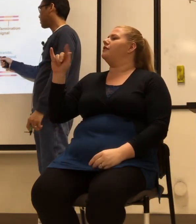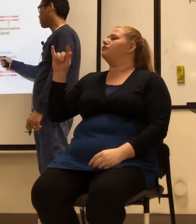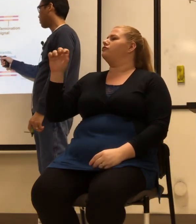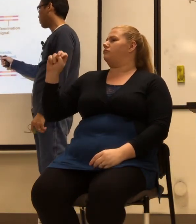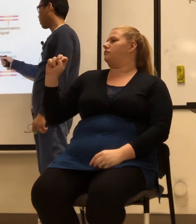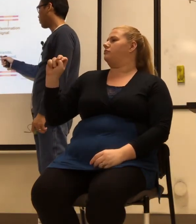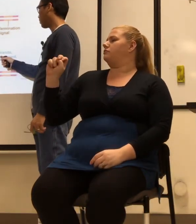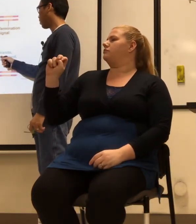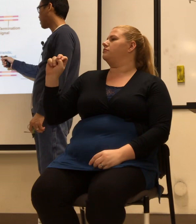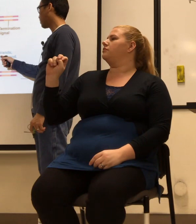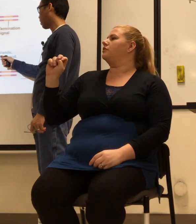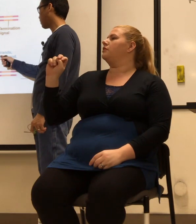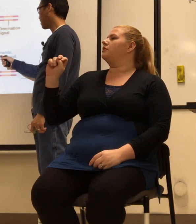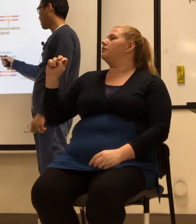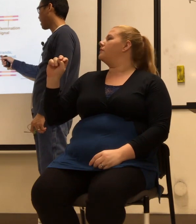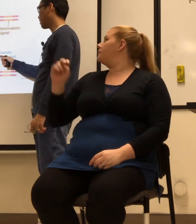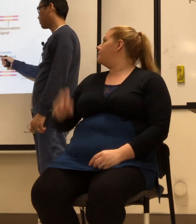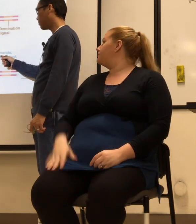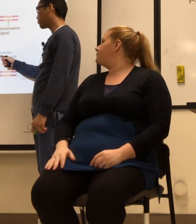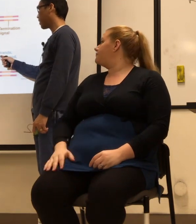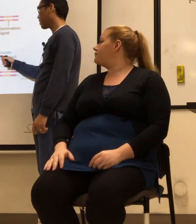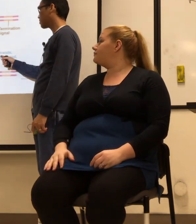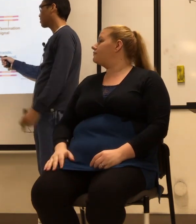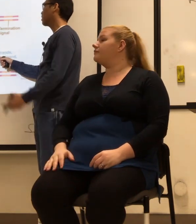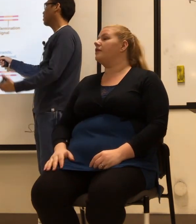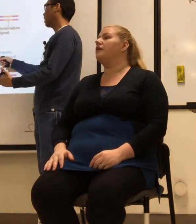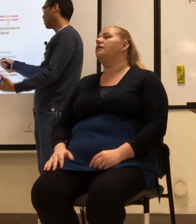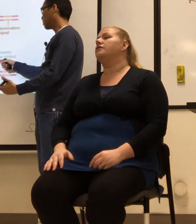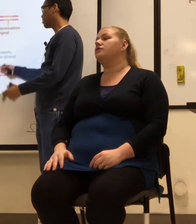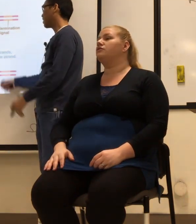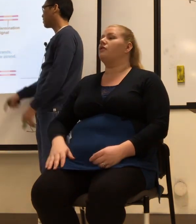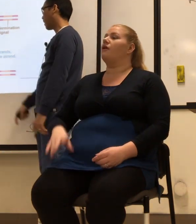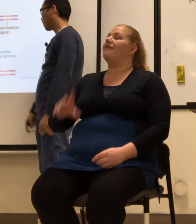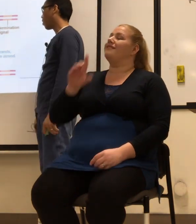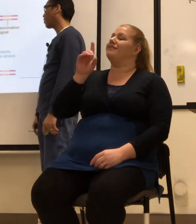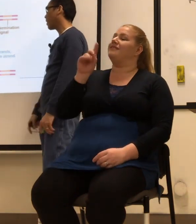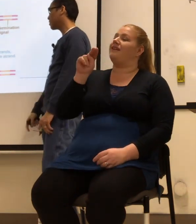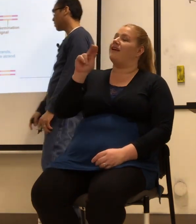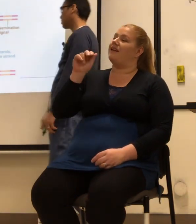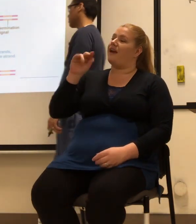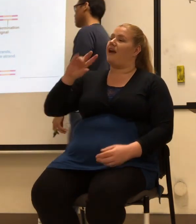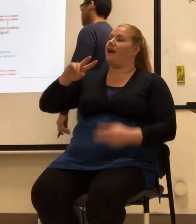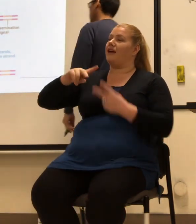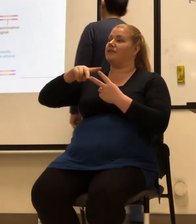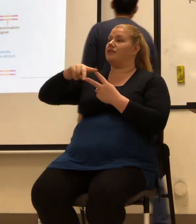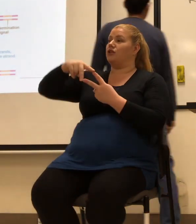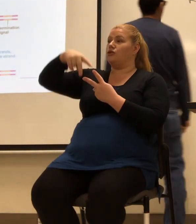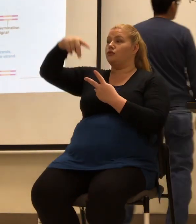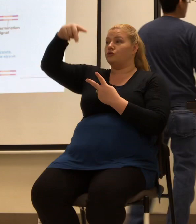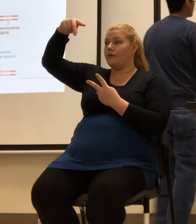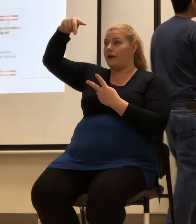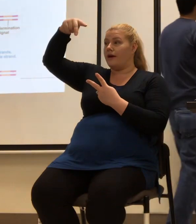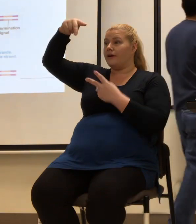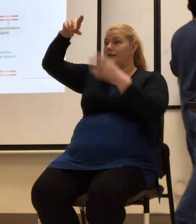polymerase binds to the promoter and pries apart the DNA into two strands and initiates the mRNA synthesis.